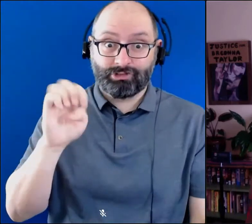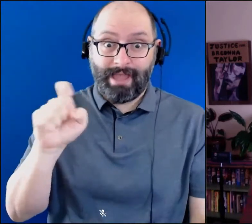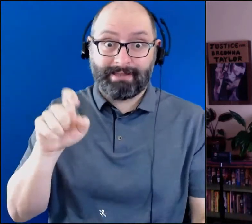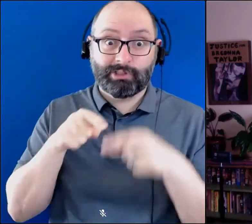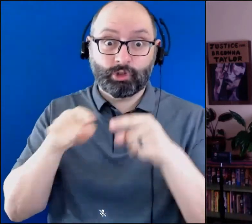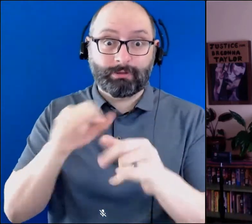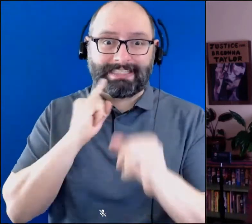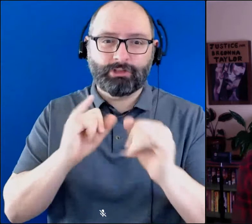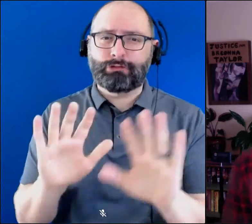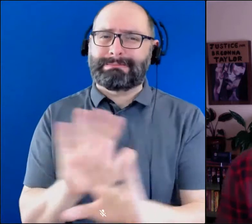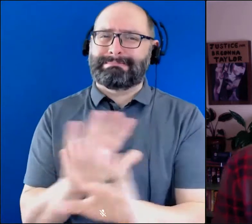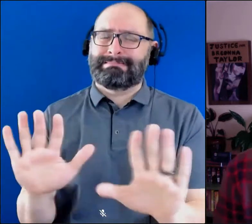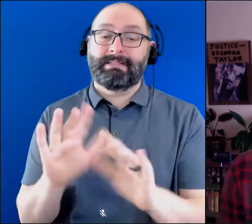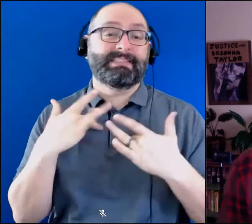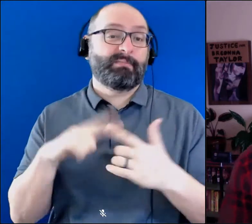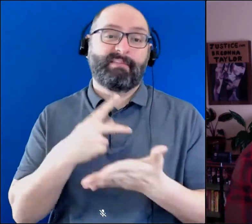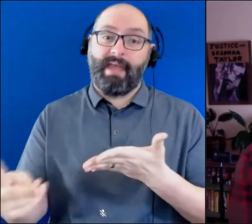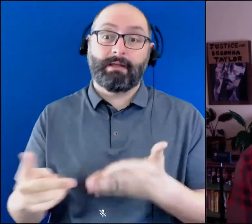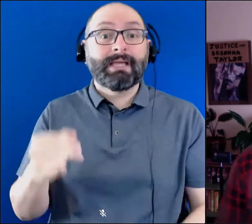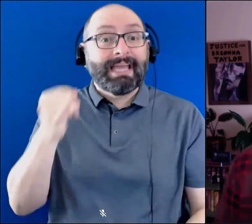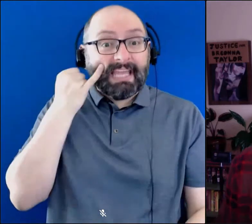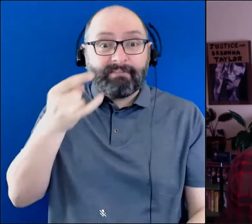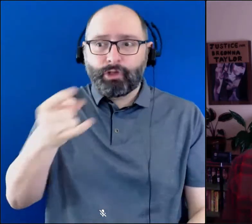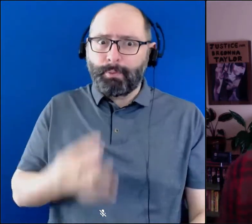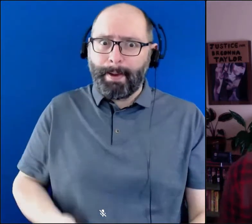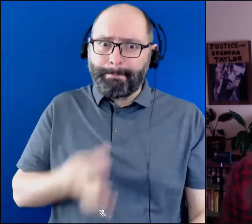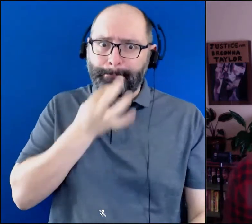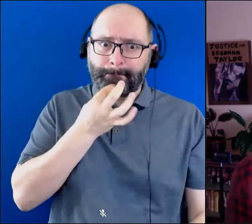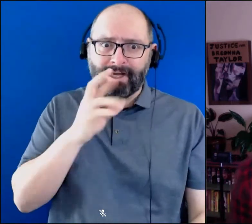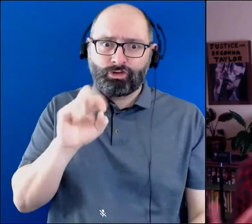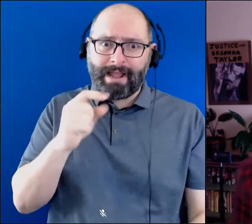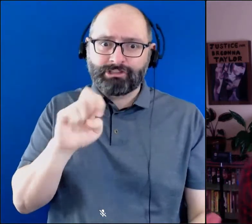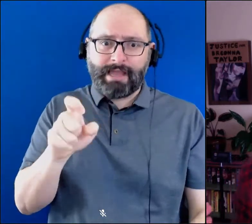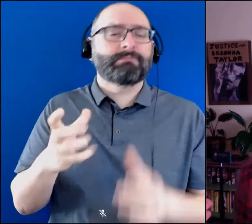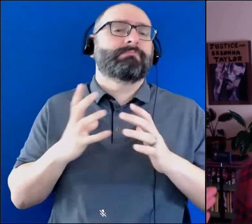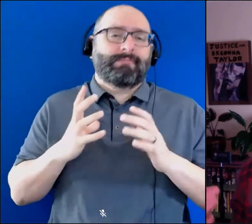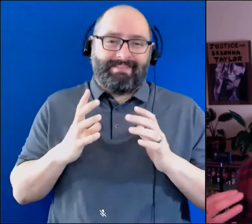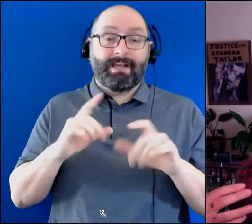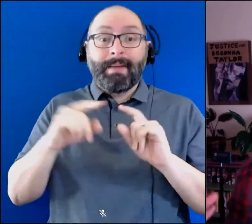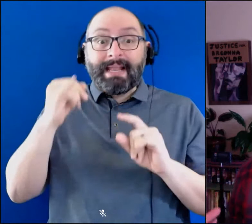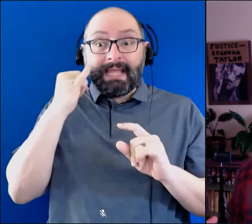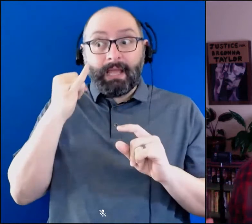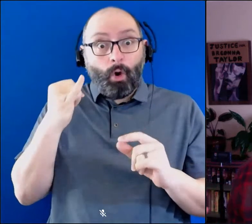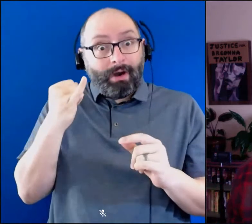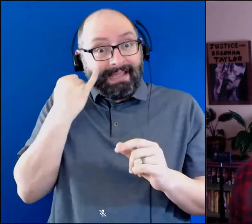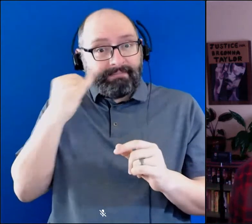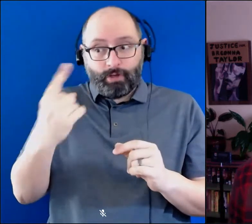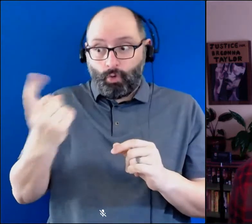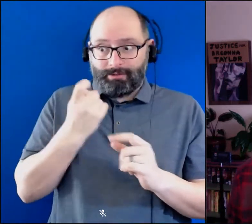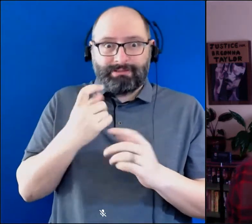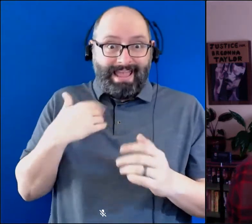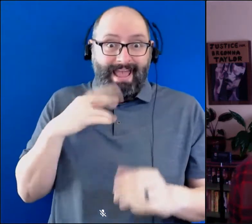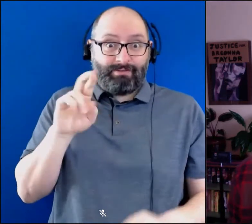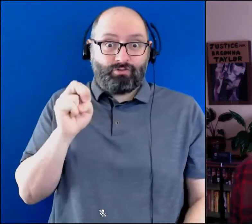consider. If that's a tool that you're really comfortable with, your tool belt, great. If you get a question specifically that wants you to use regex, I'm